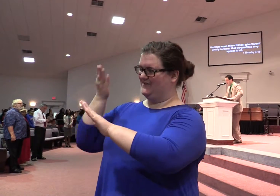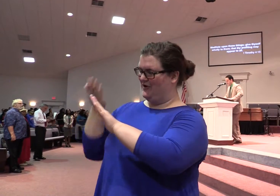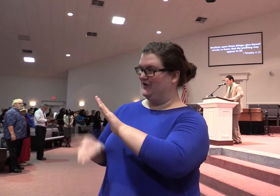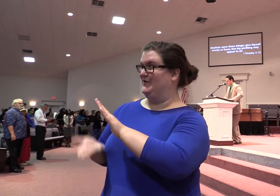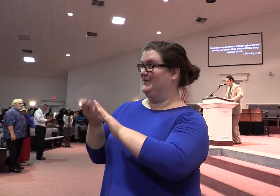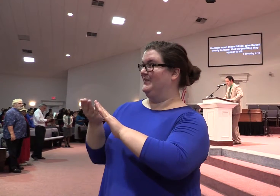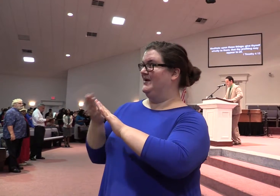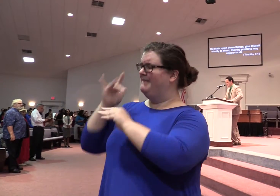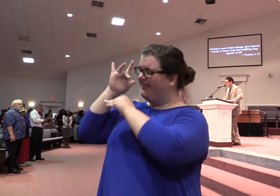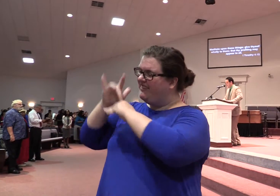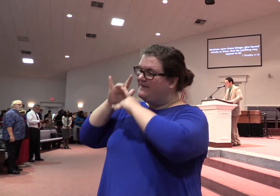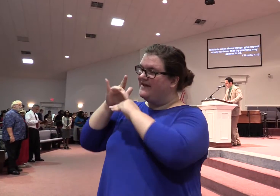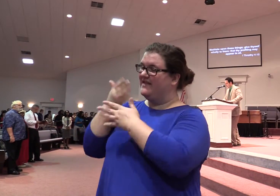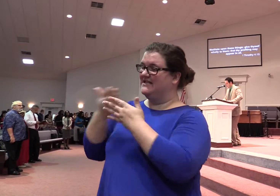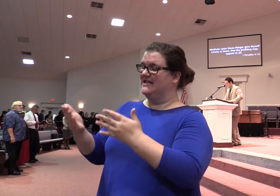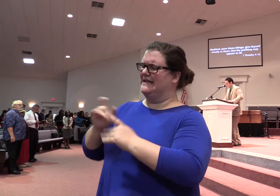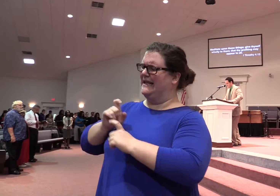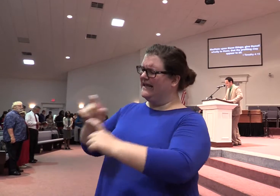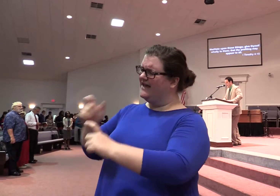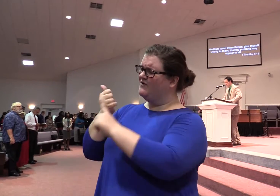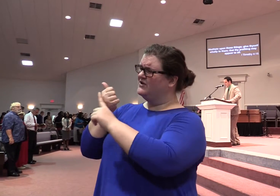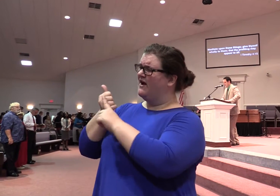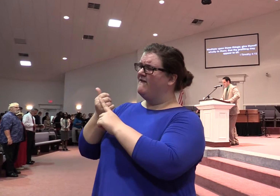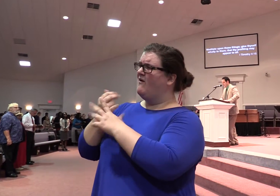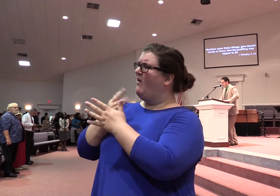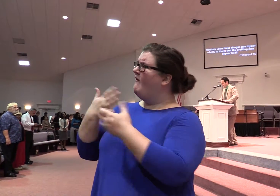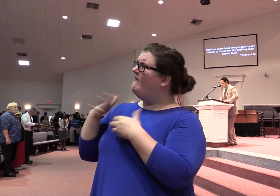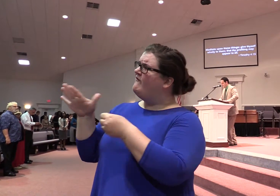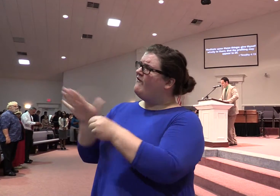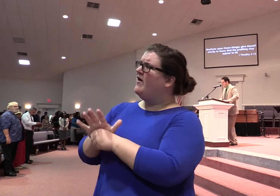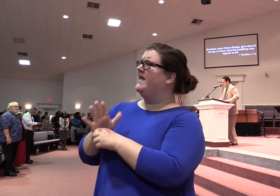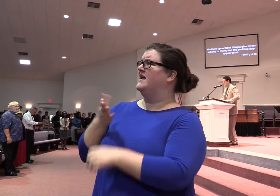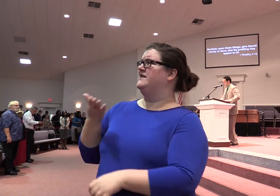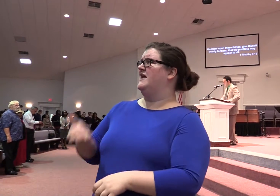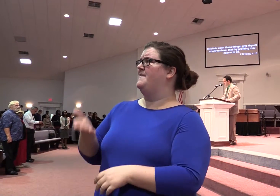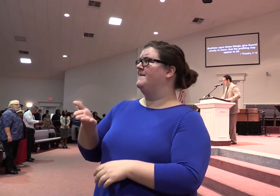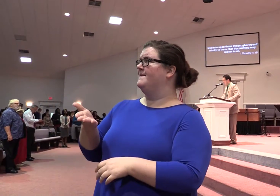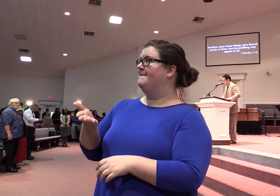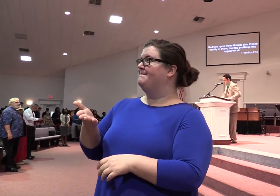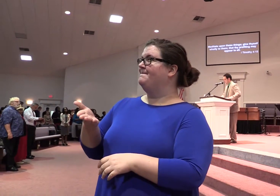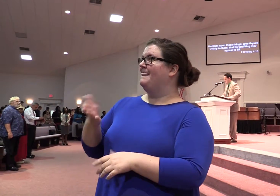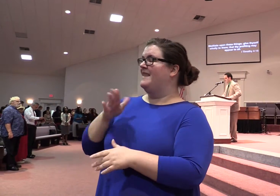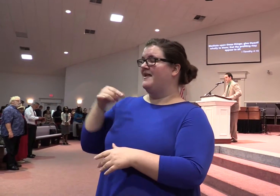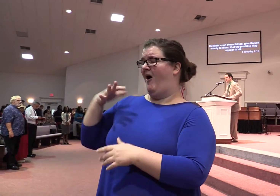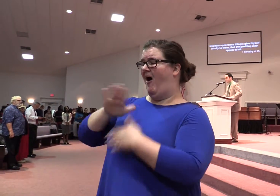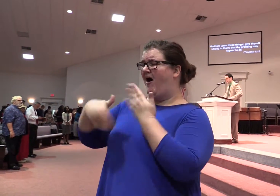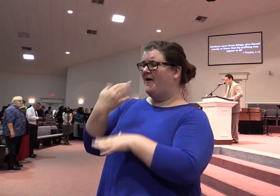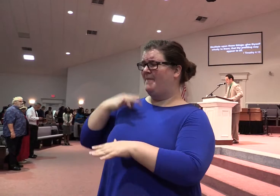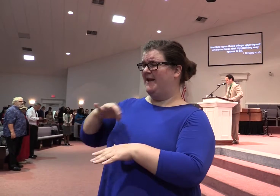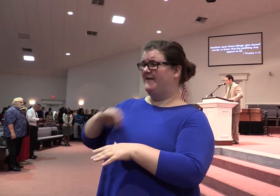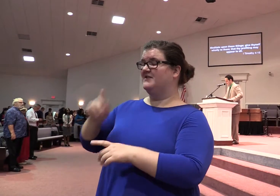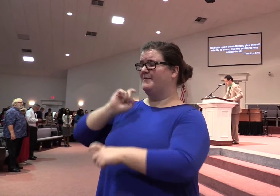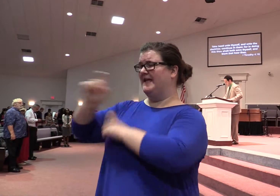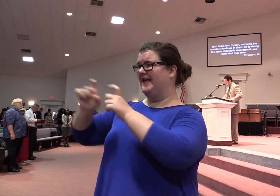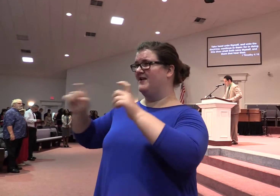upon these things, give thyself wholly unto them, that thy profiting may appear to all." And then he says,